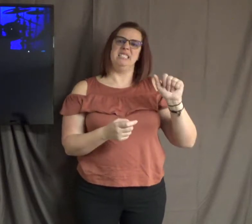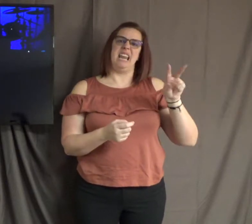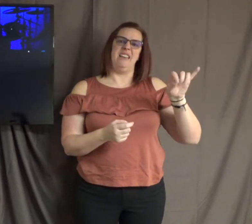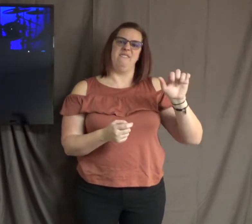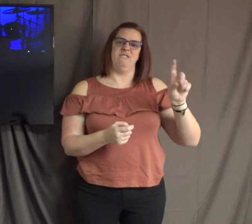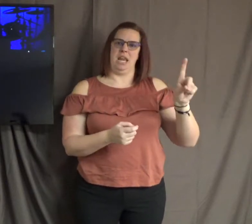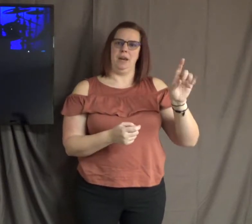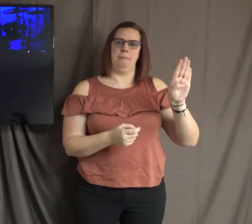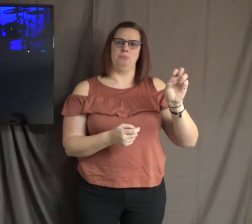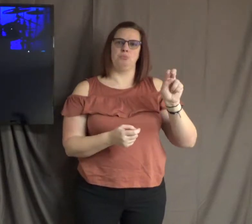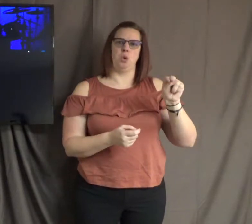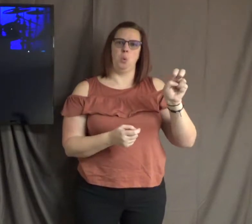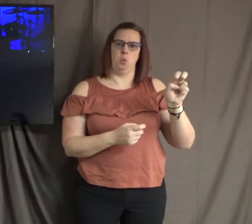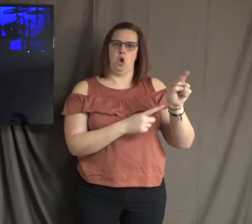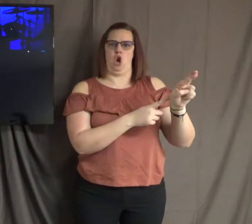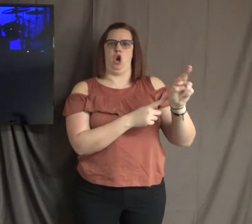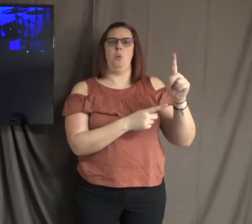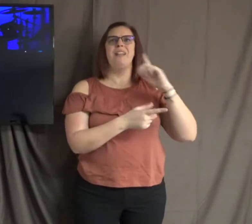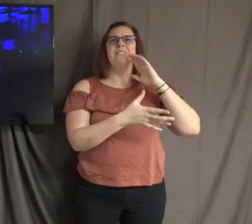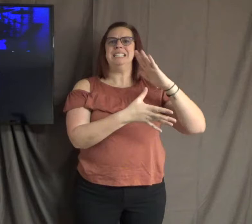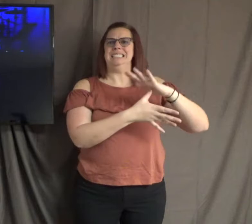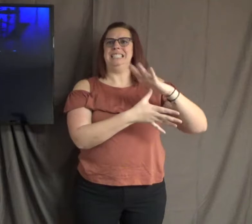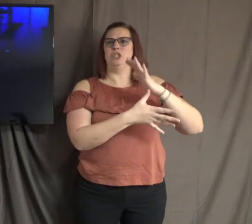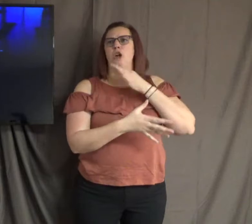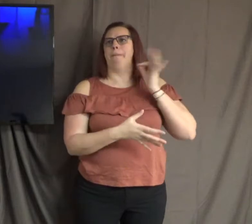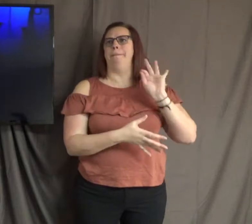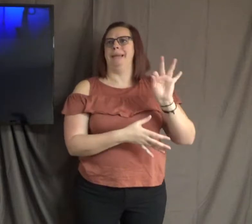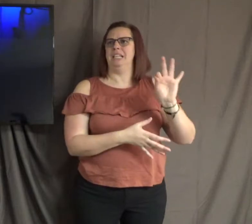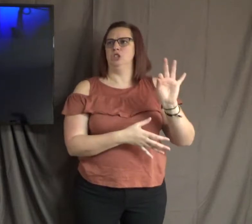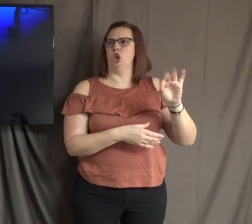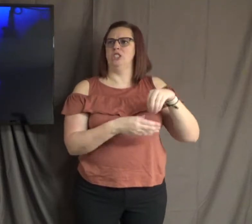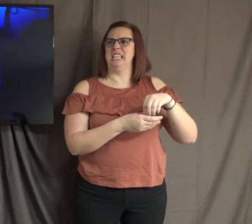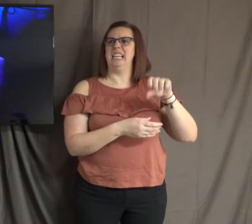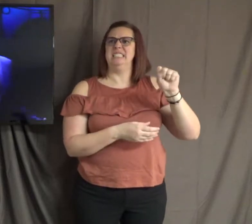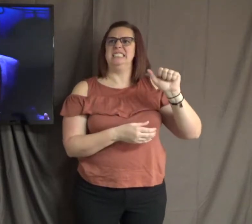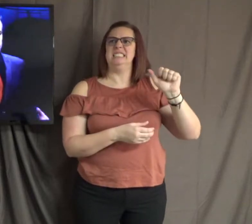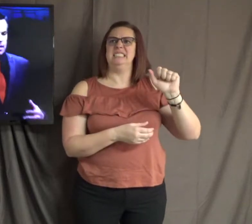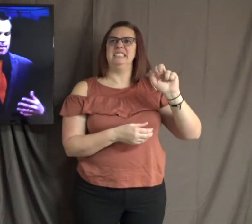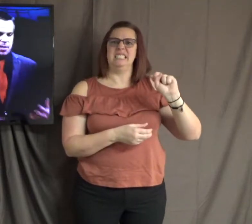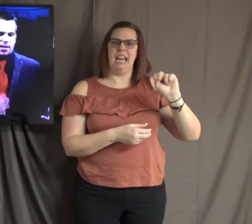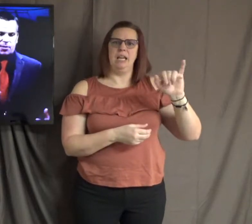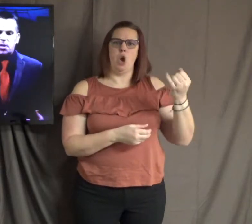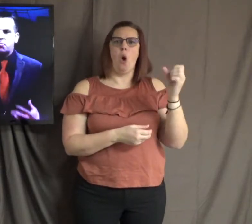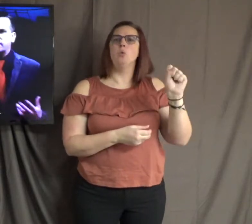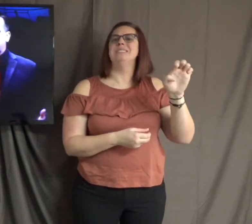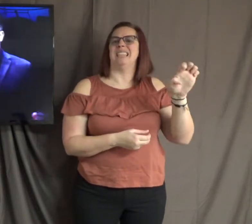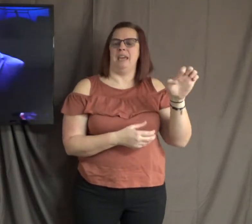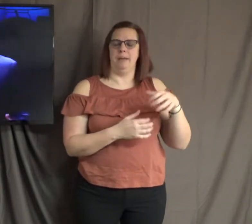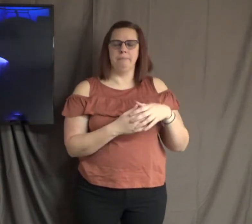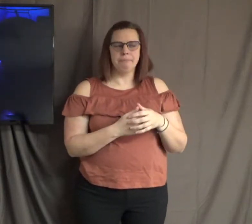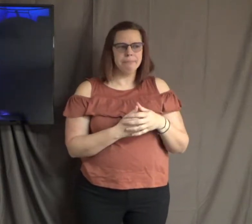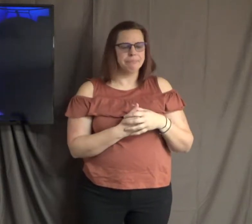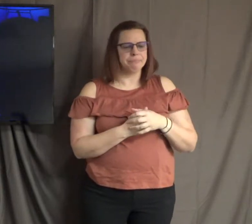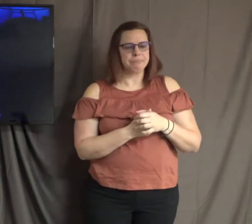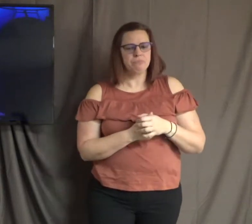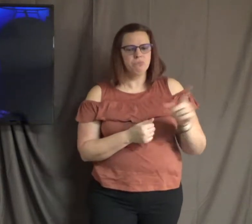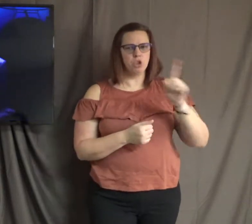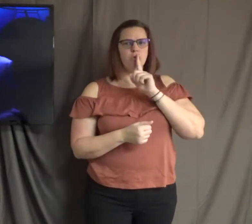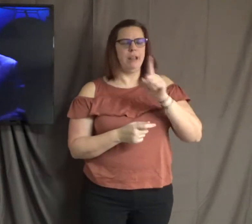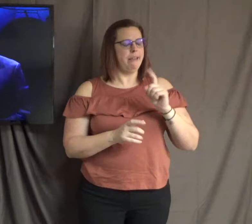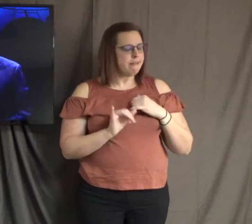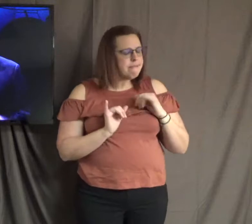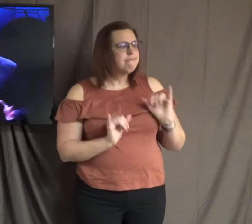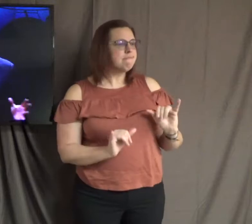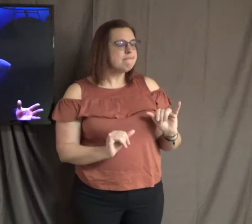the senior minister in San Jose, that really gave me a great principle for ministry and for life. He